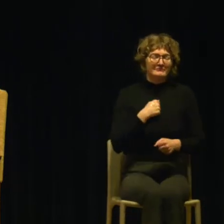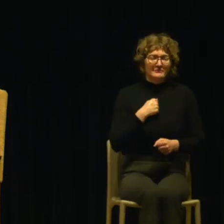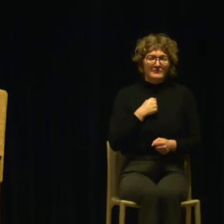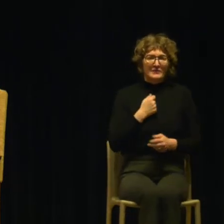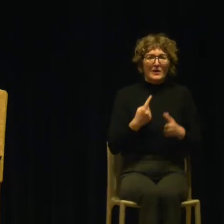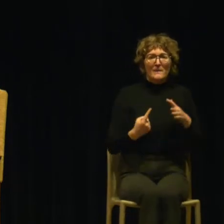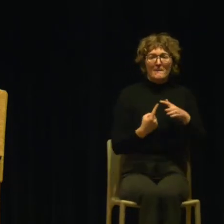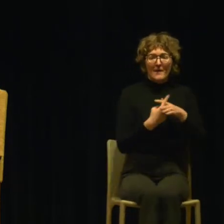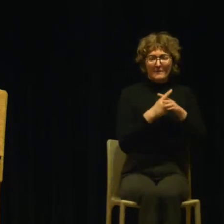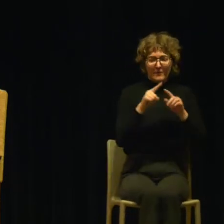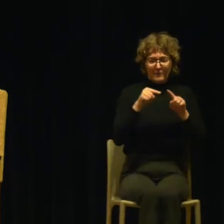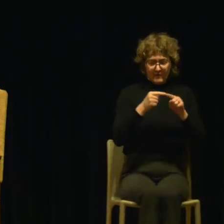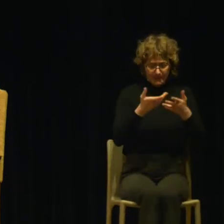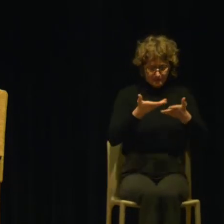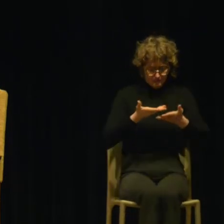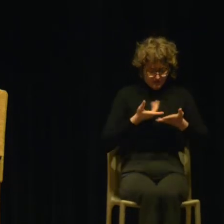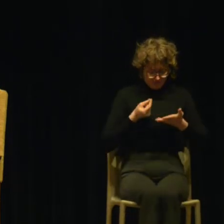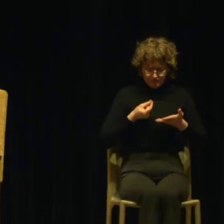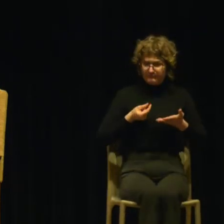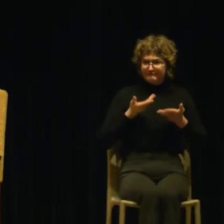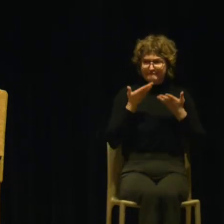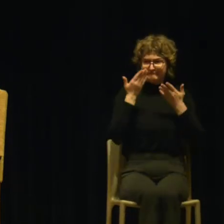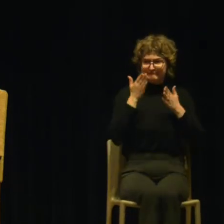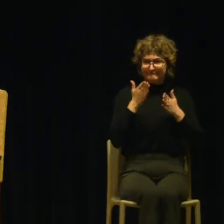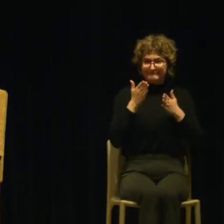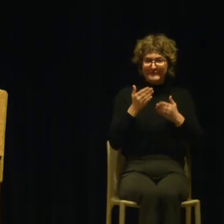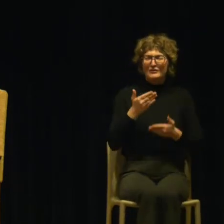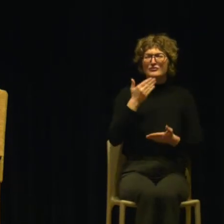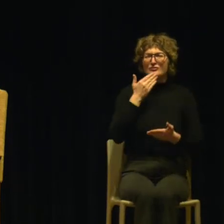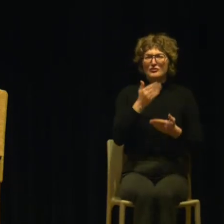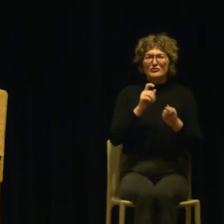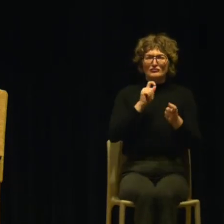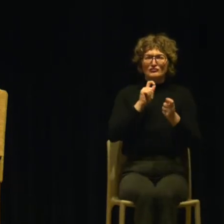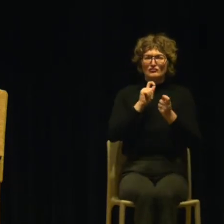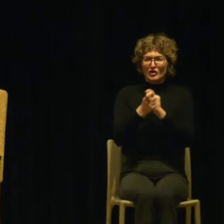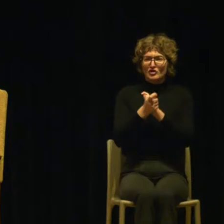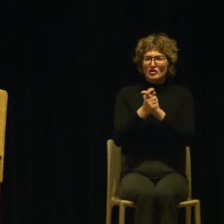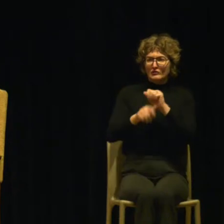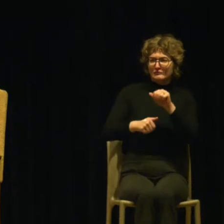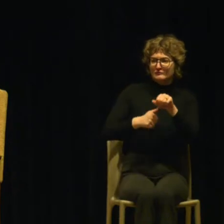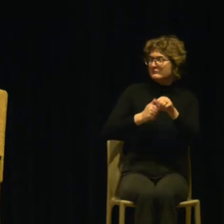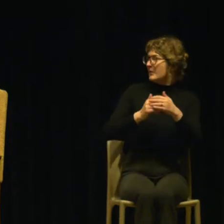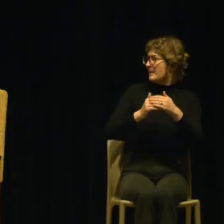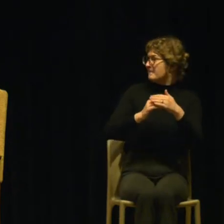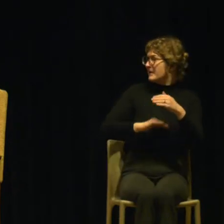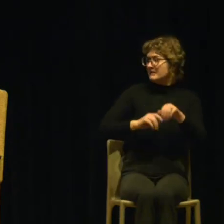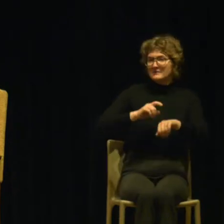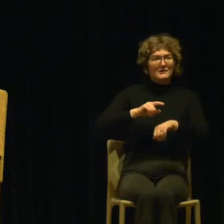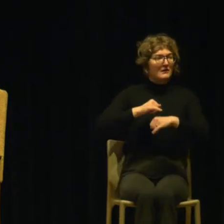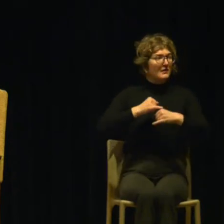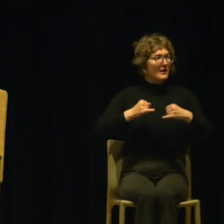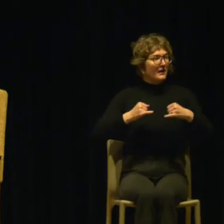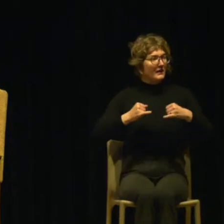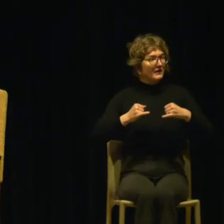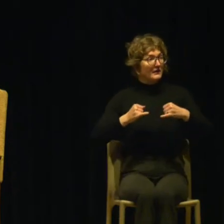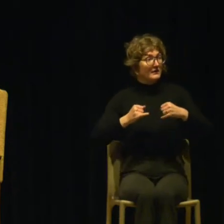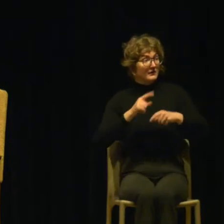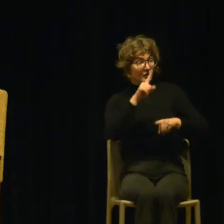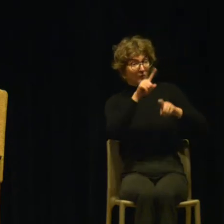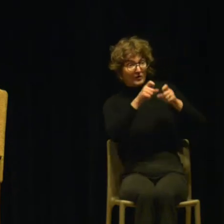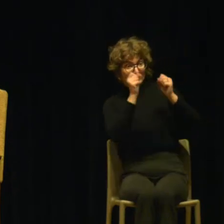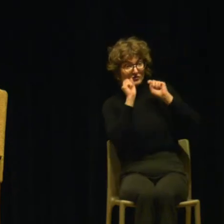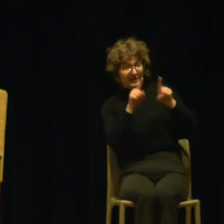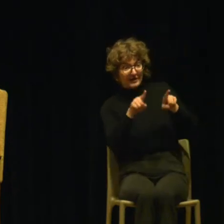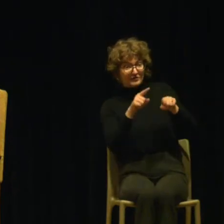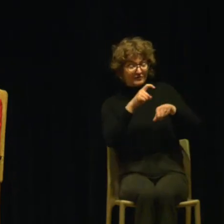get them. That's really good. That's really, really good. Changing our baseline. Are you telling me that it's question and answer time? Is that why you're here? No.